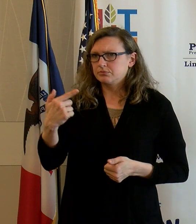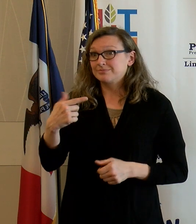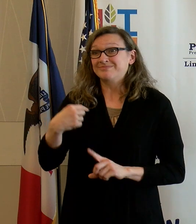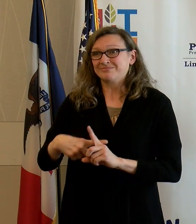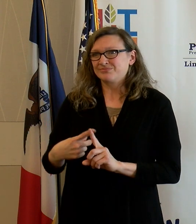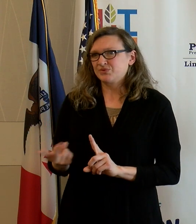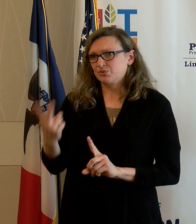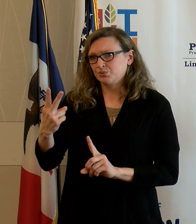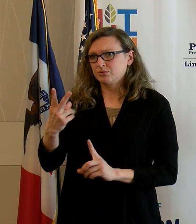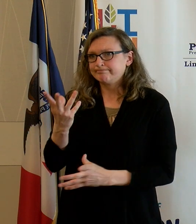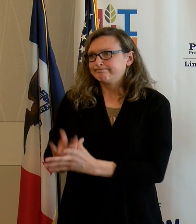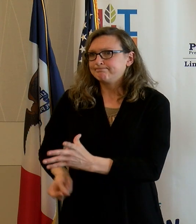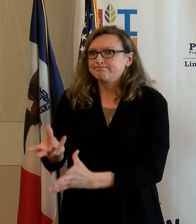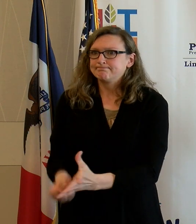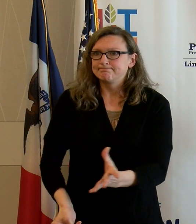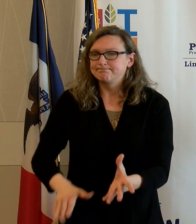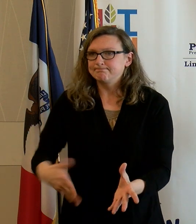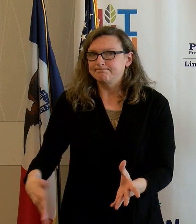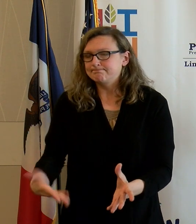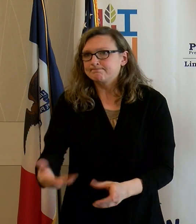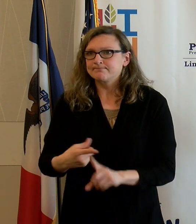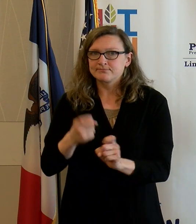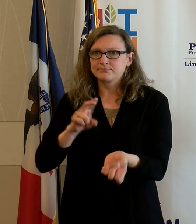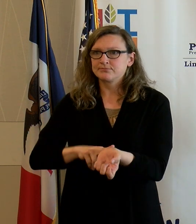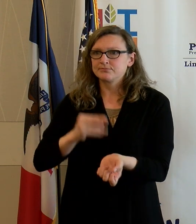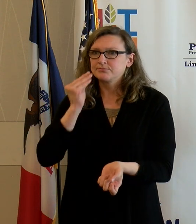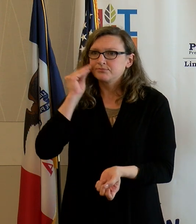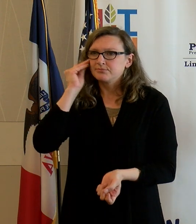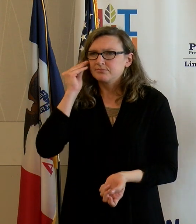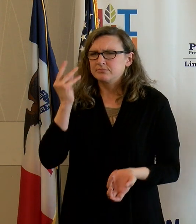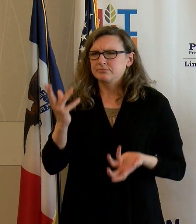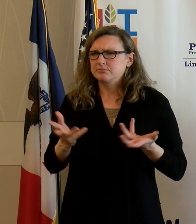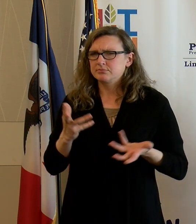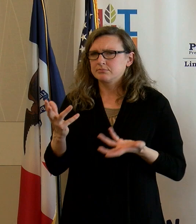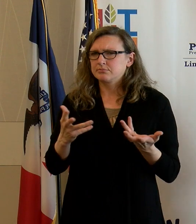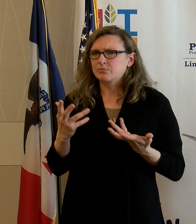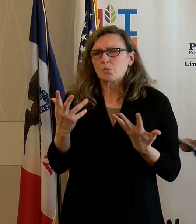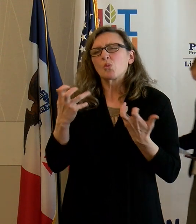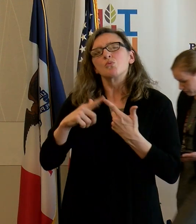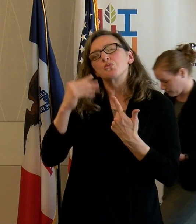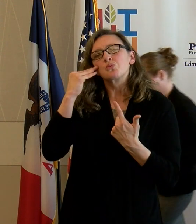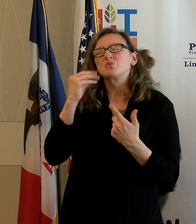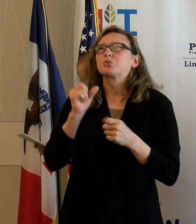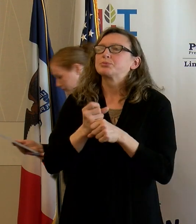Linn County Public Health? What steps are being taken to ensure the outbreak doesn't spread?